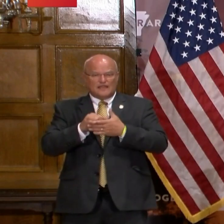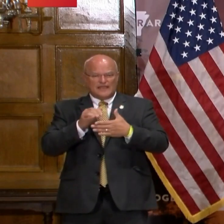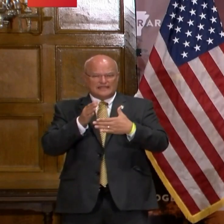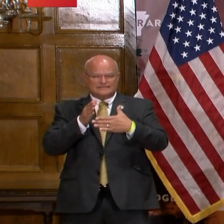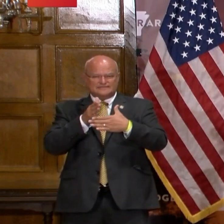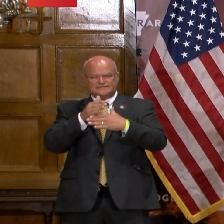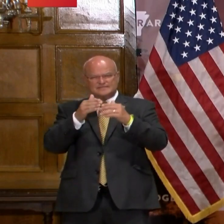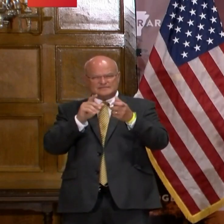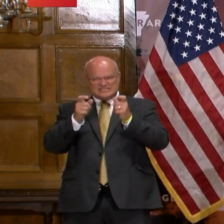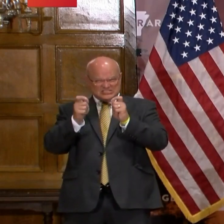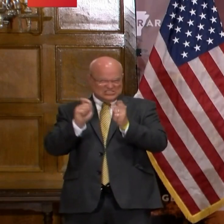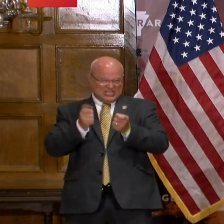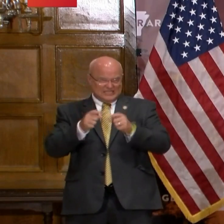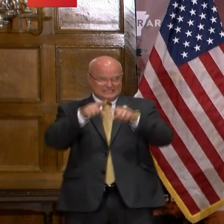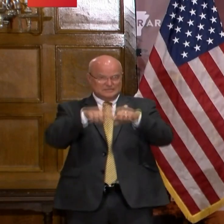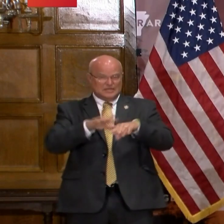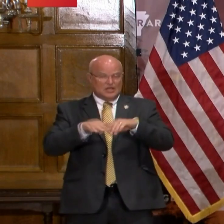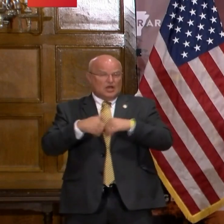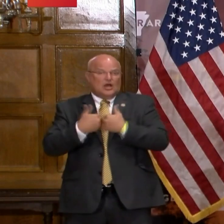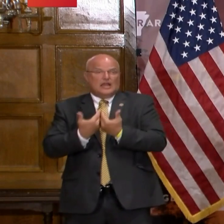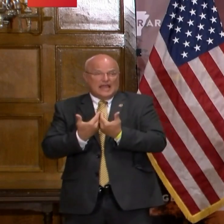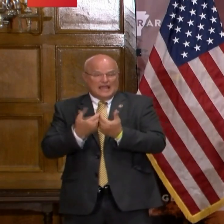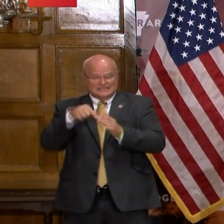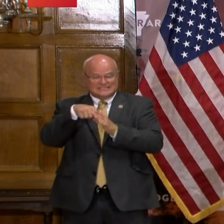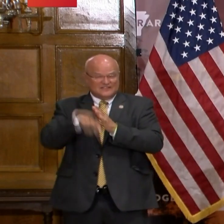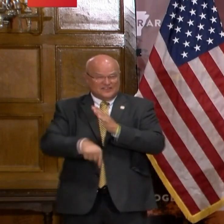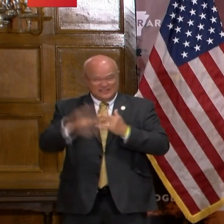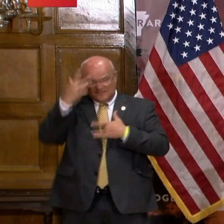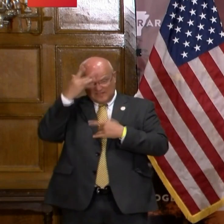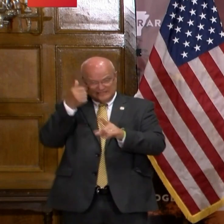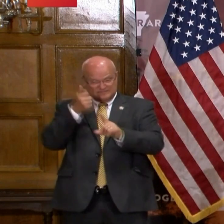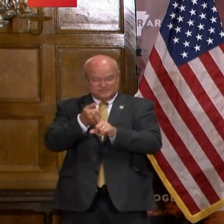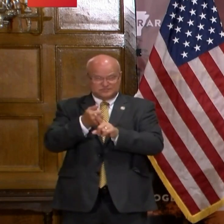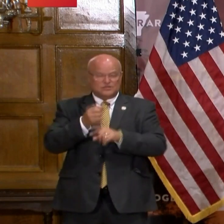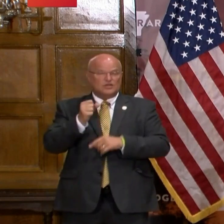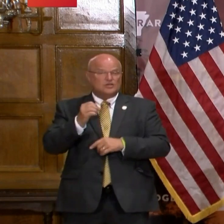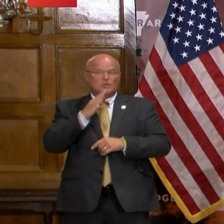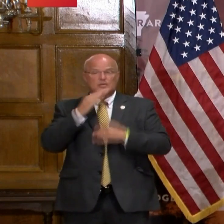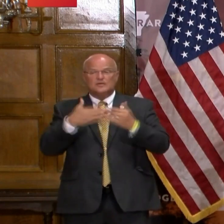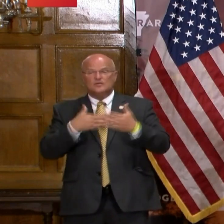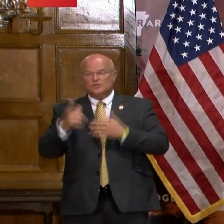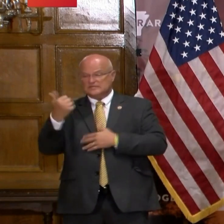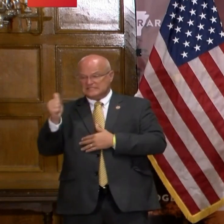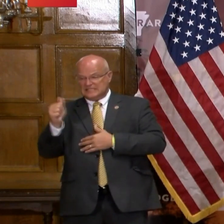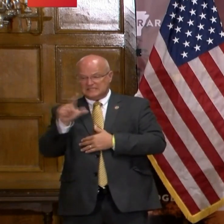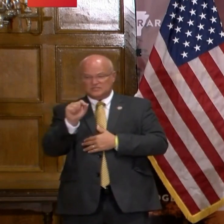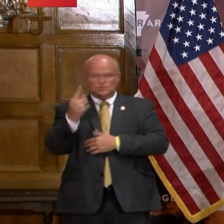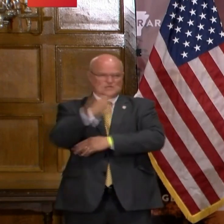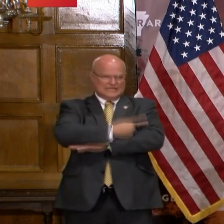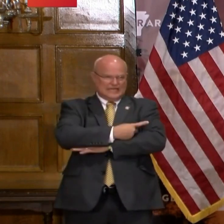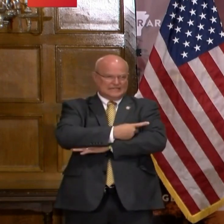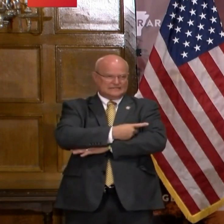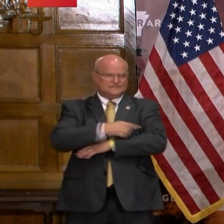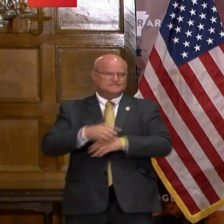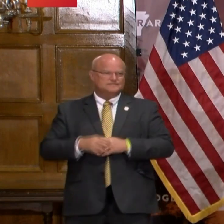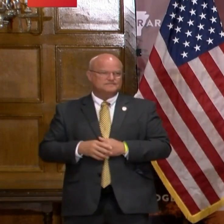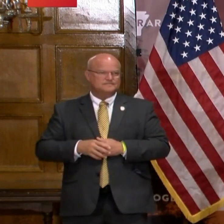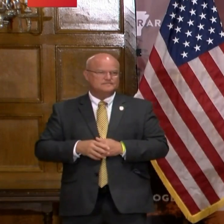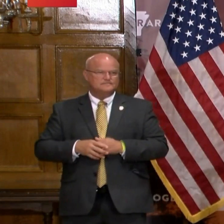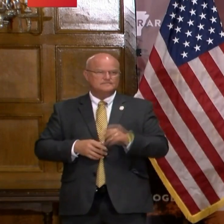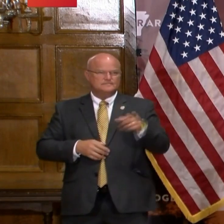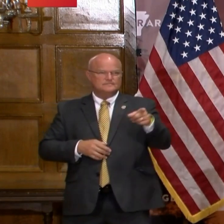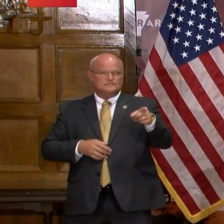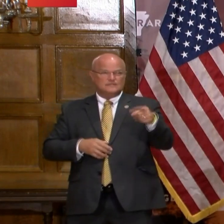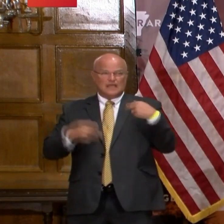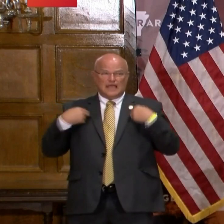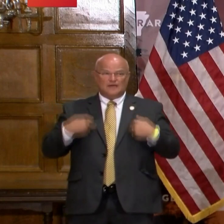periods change depending on how severe the infection is. So it can be anywhere from 10 to 20 days. And does